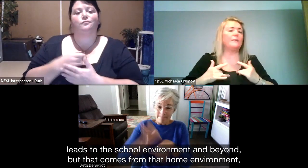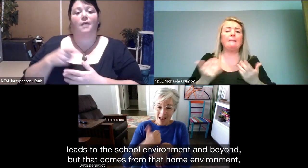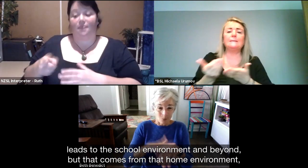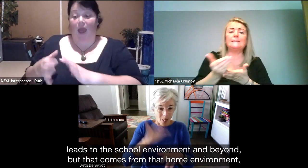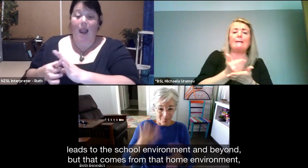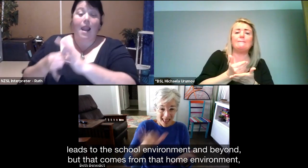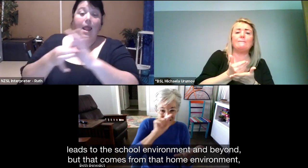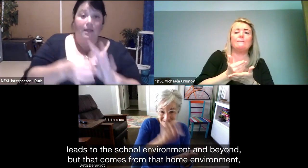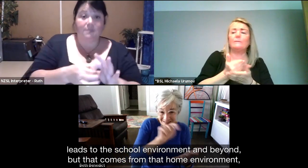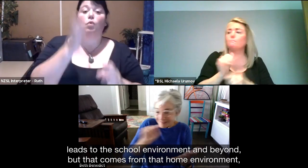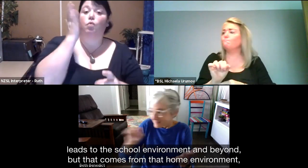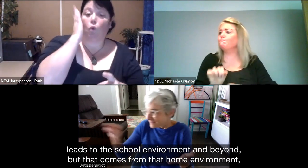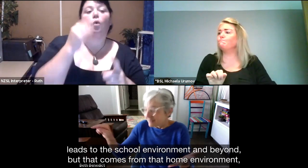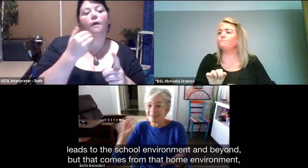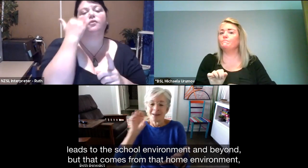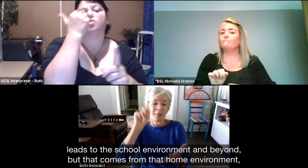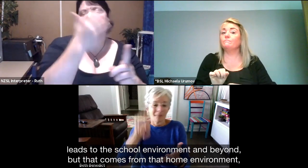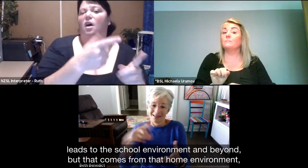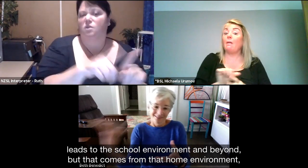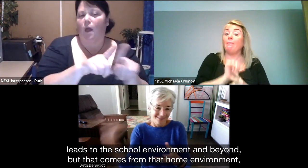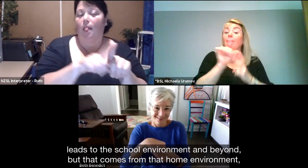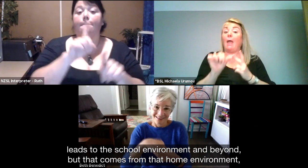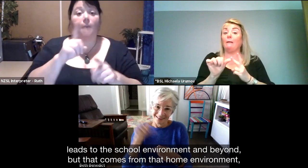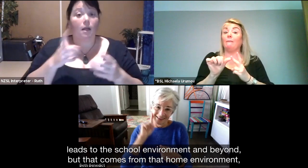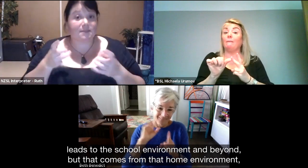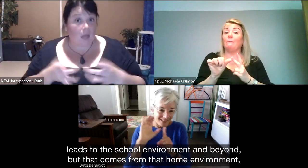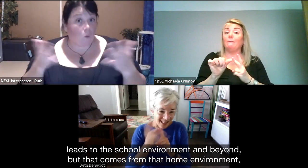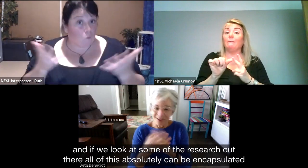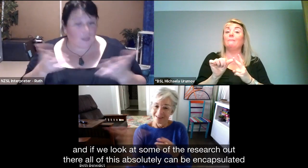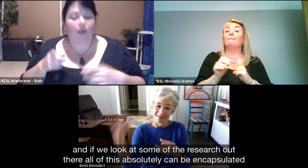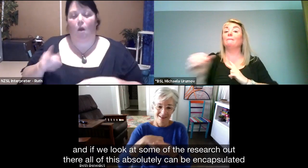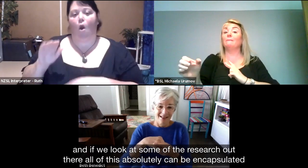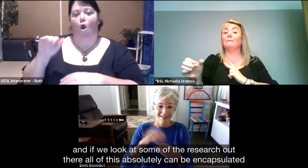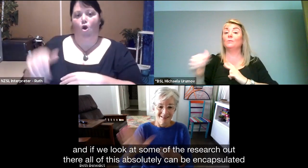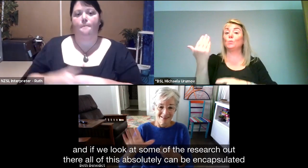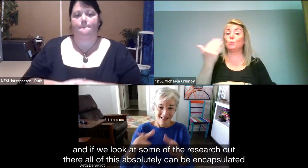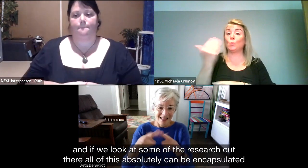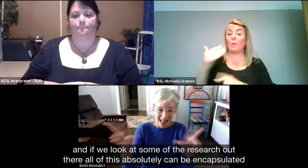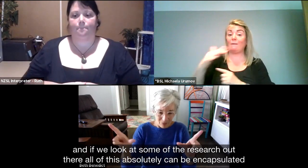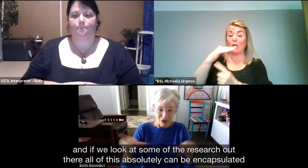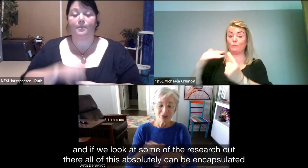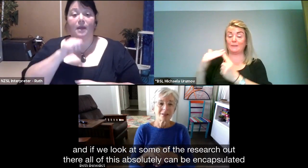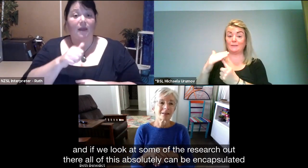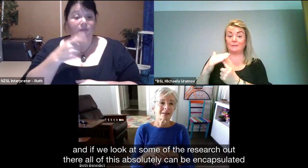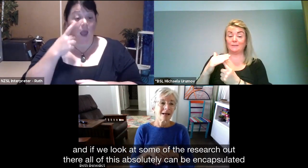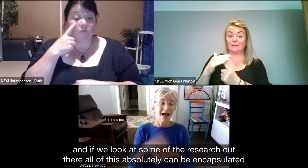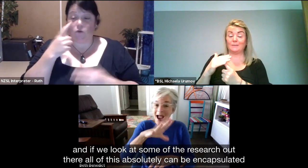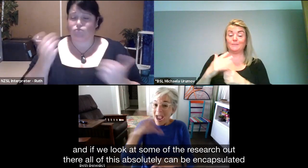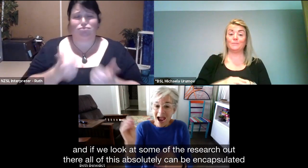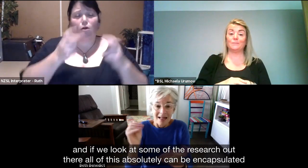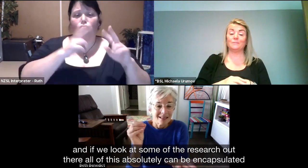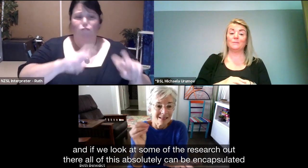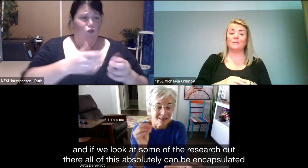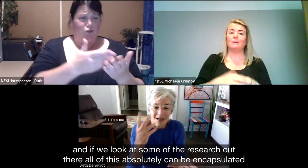school environment and beyond. But that comes from that home environment and if we look at some of the research out there, all of this